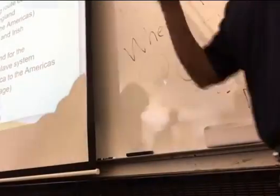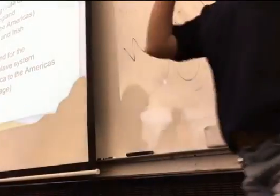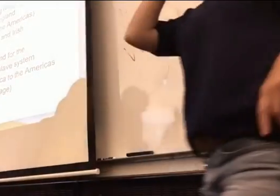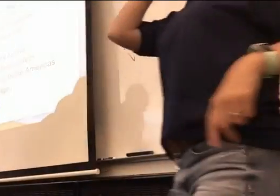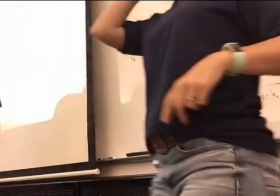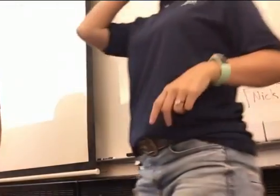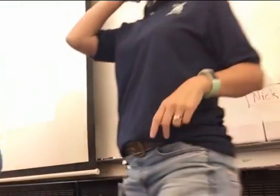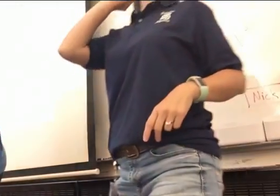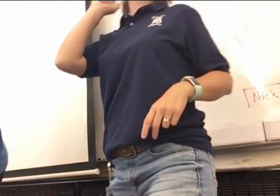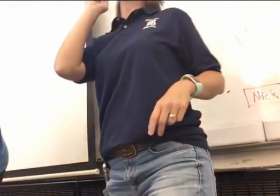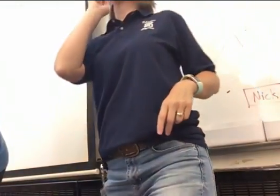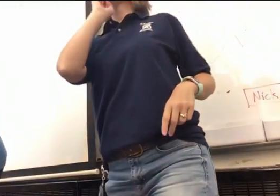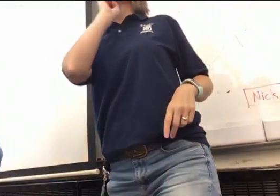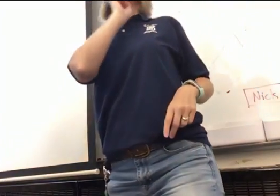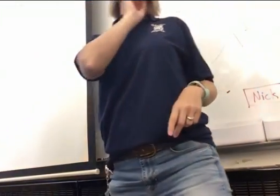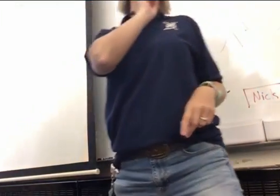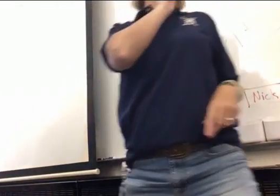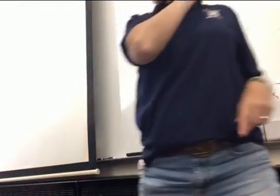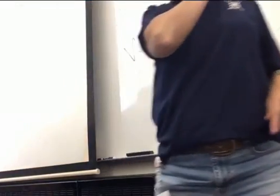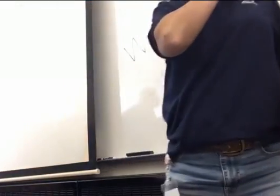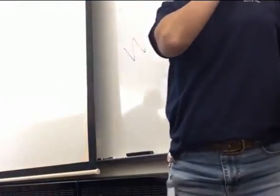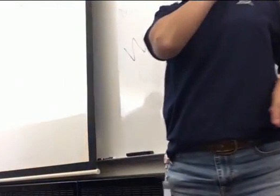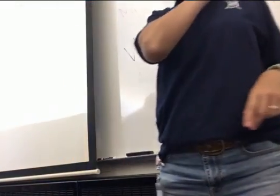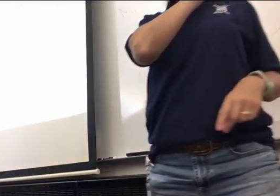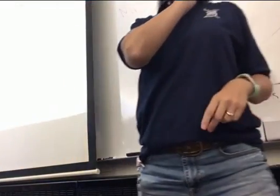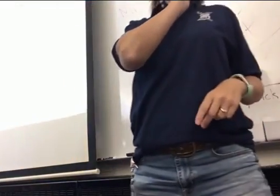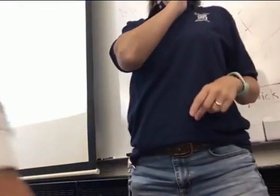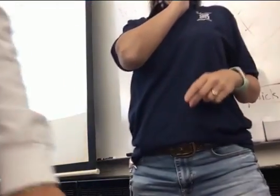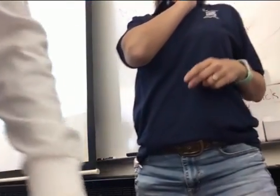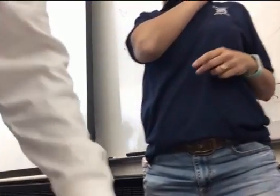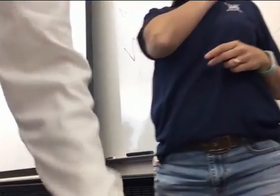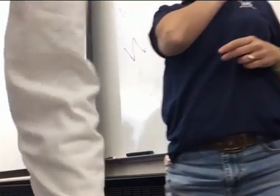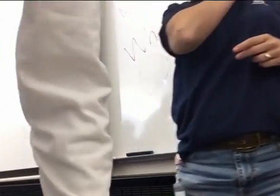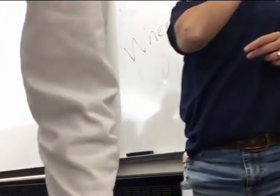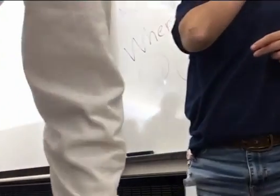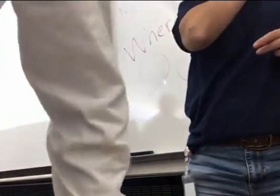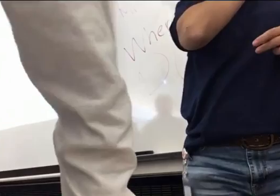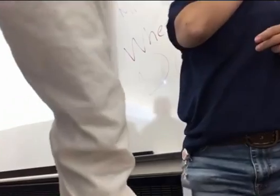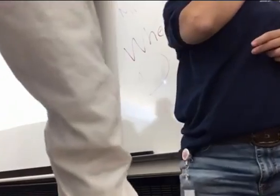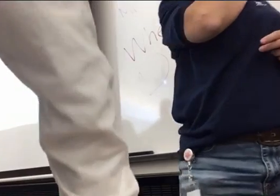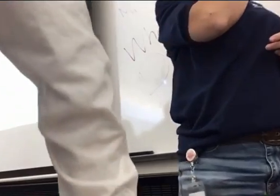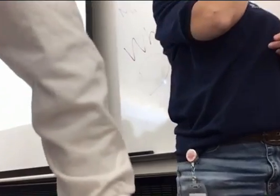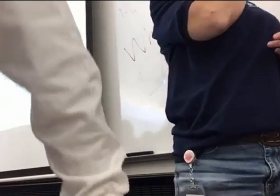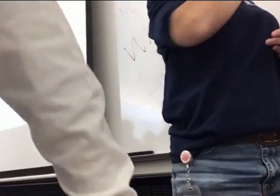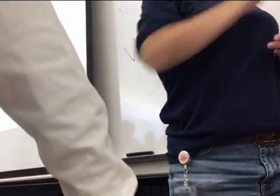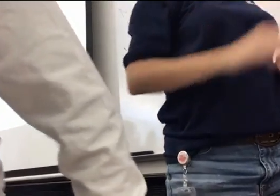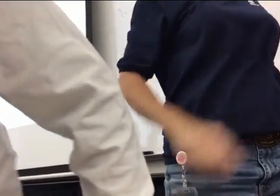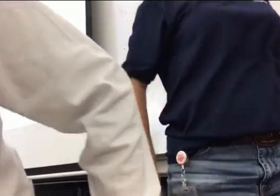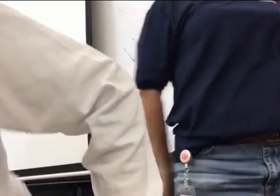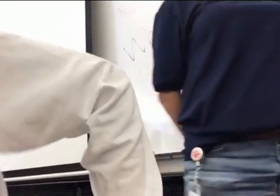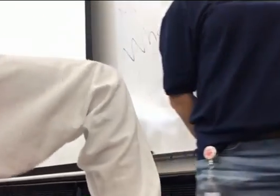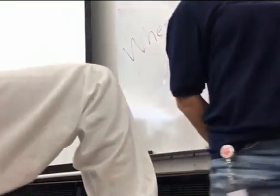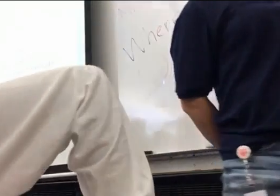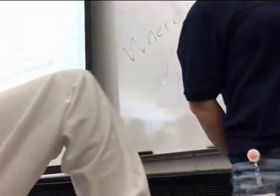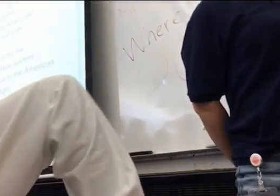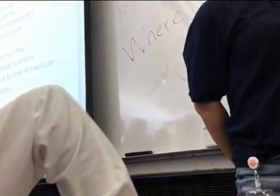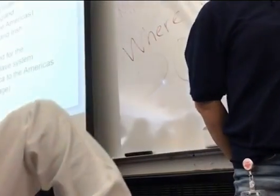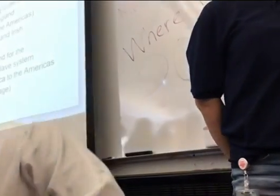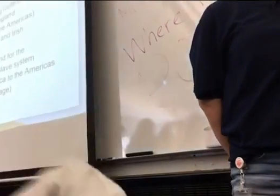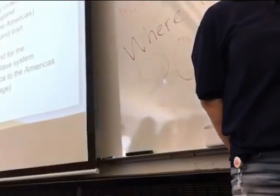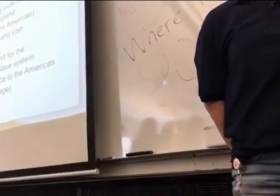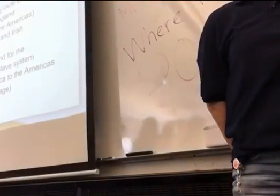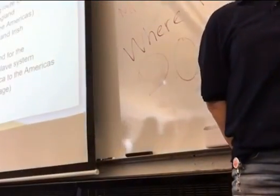And you can move this too. And I want to make sure he can see. I need more legs.